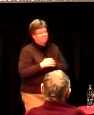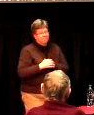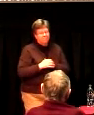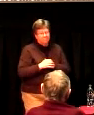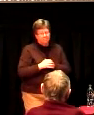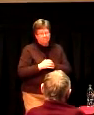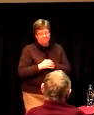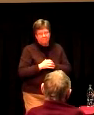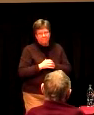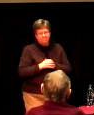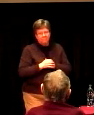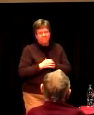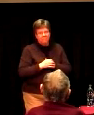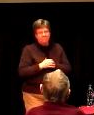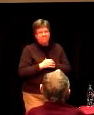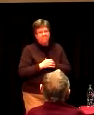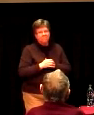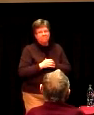here.